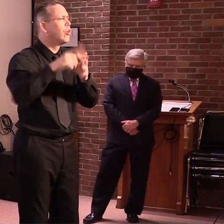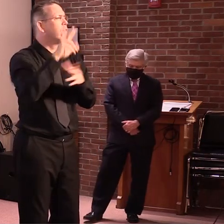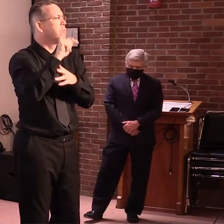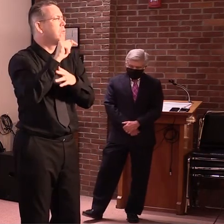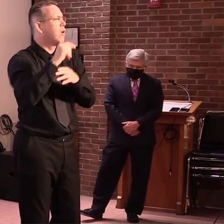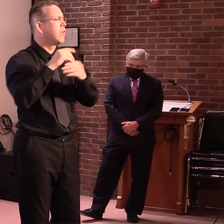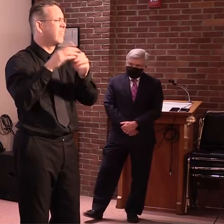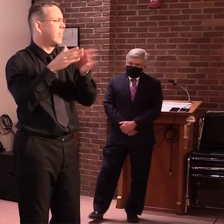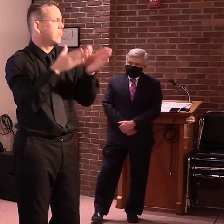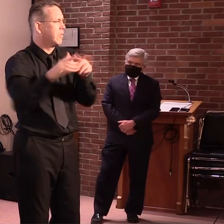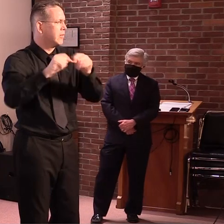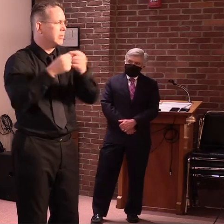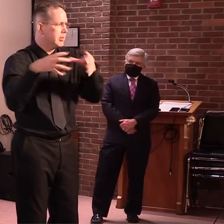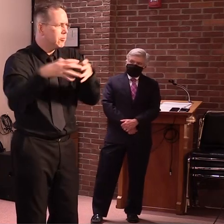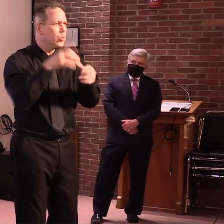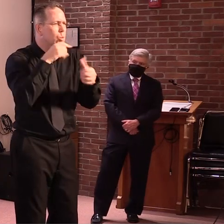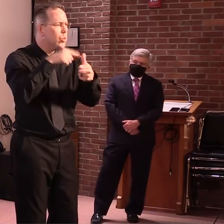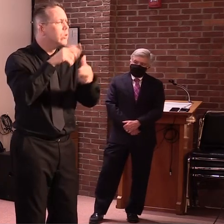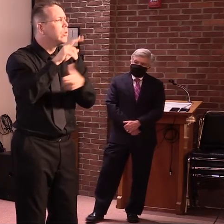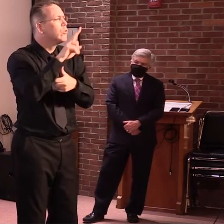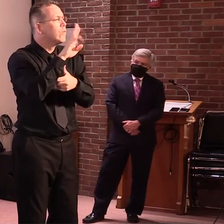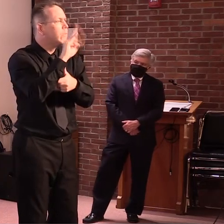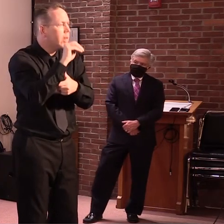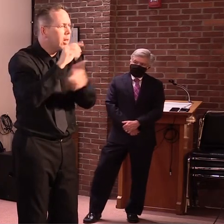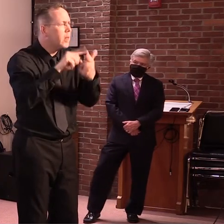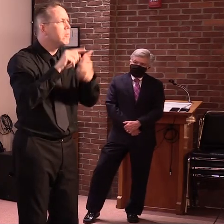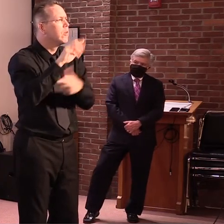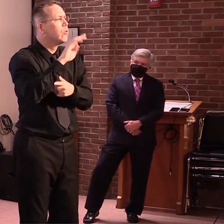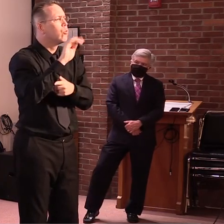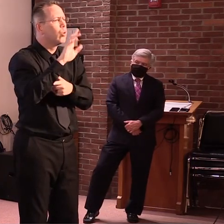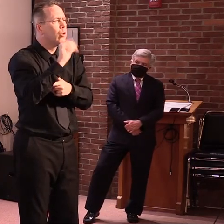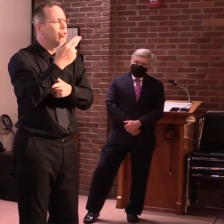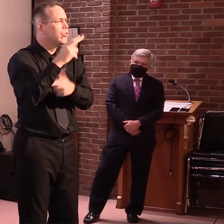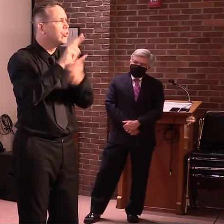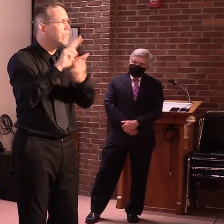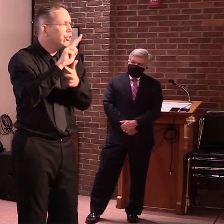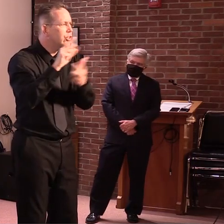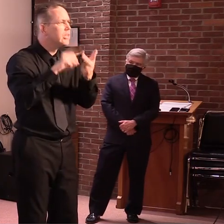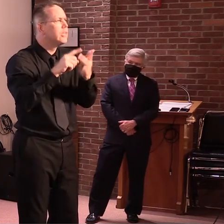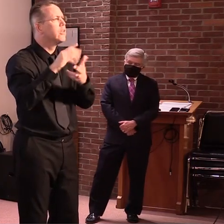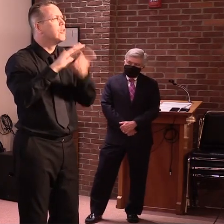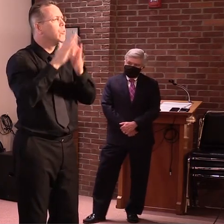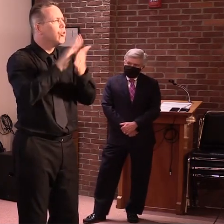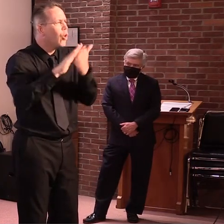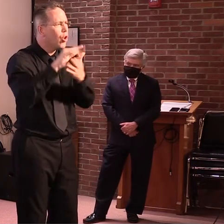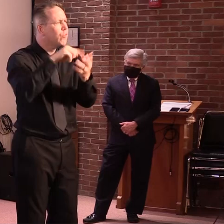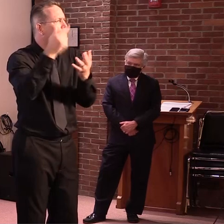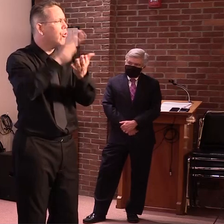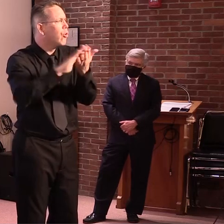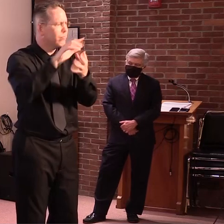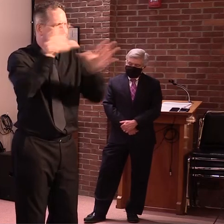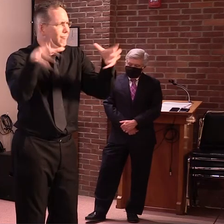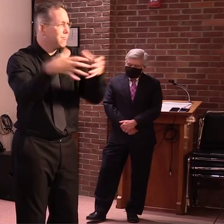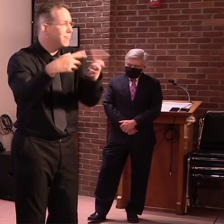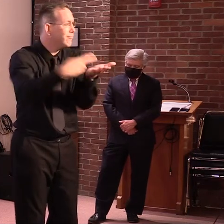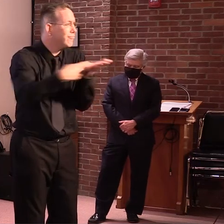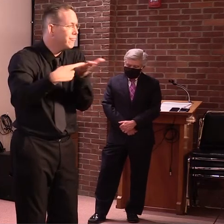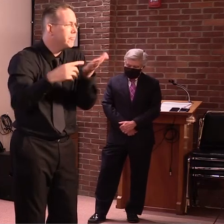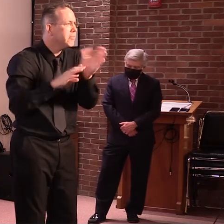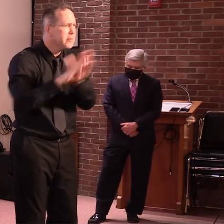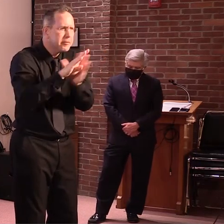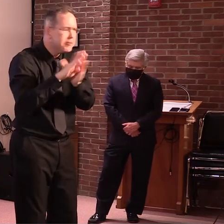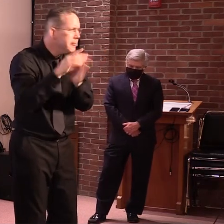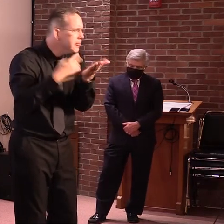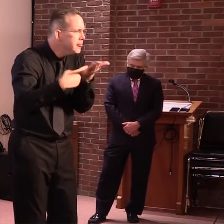System, and the Association of Vermont Independent Colleges, we'll continue to develop guidelines for our colleges and universities, and